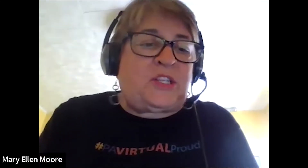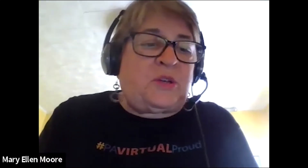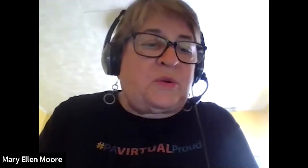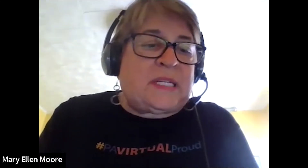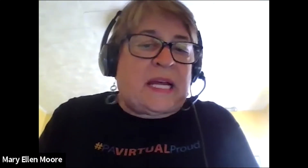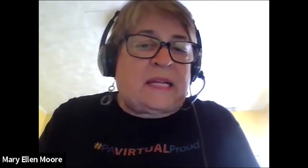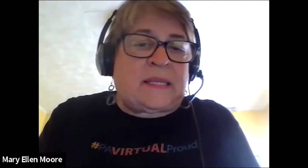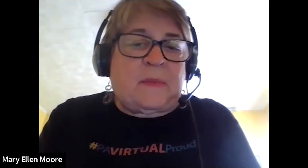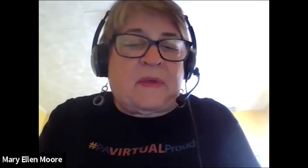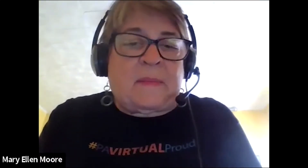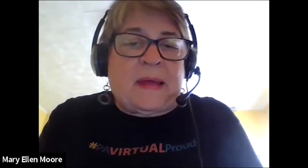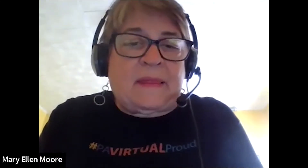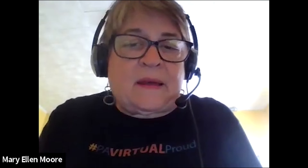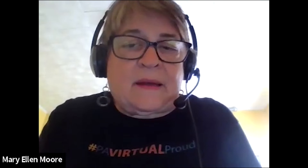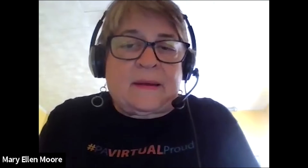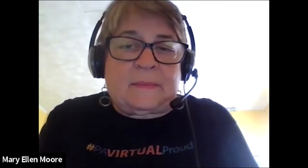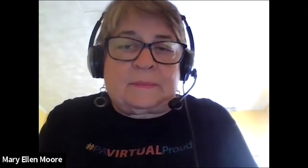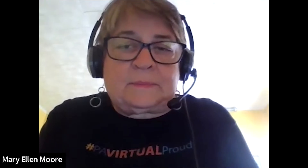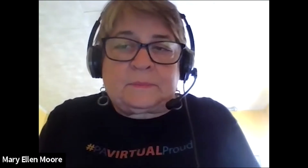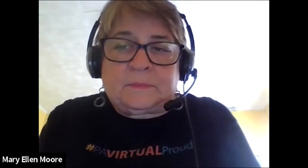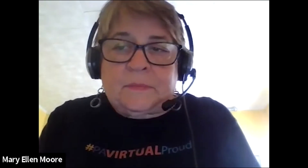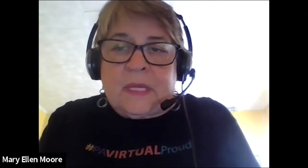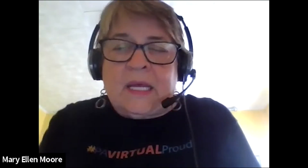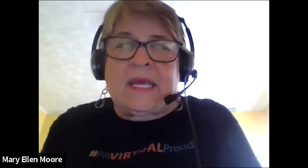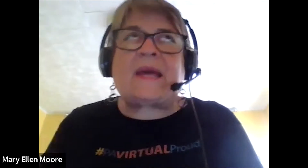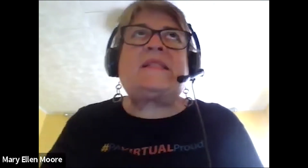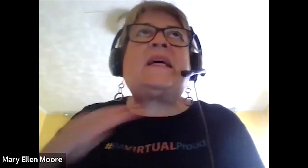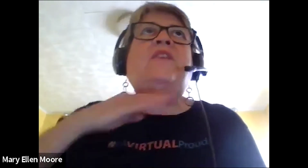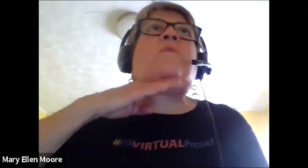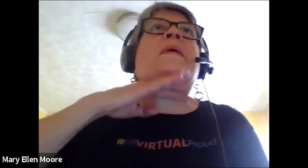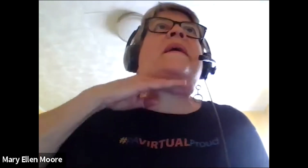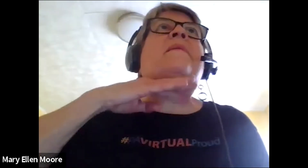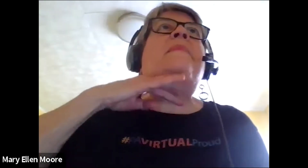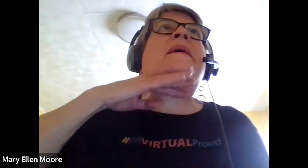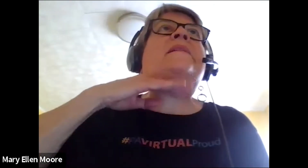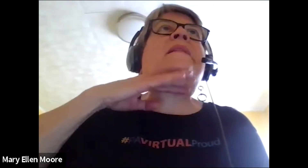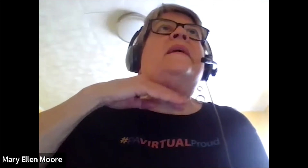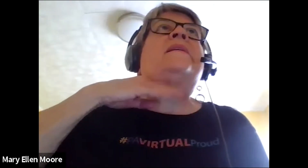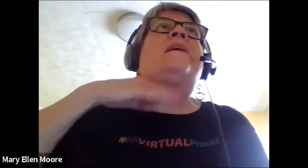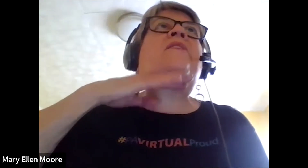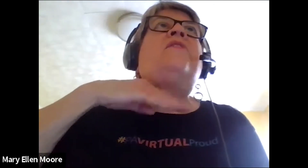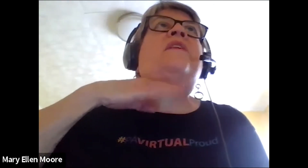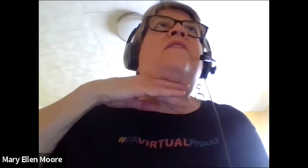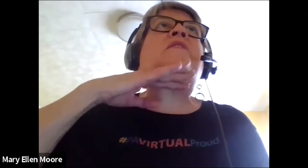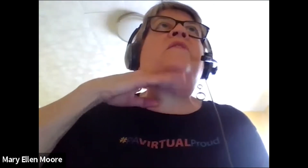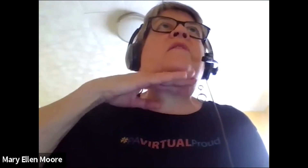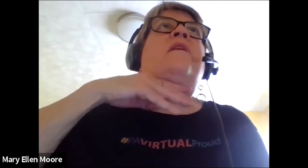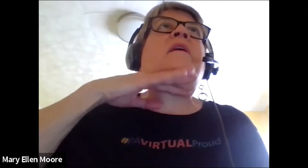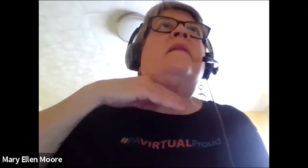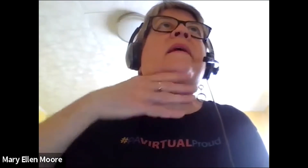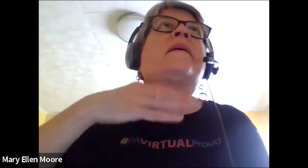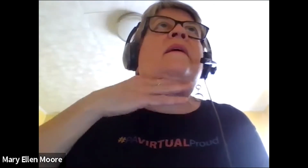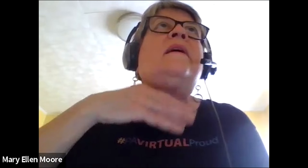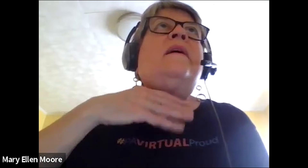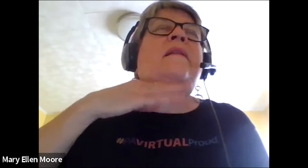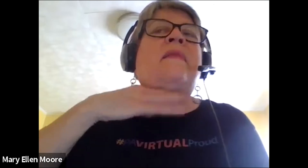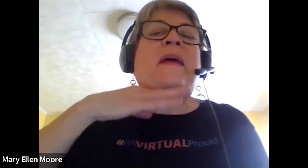You can tell some of them at the yeah, because I know pig. Pig is this underneath your like that they